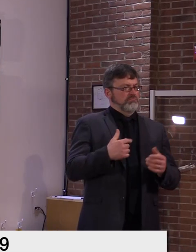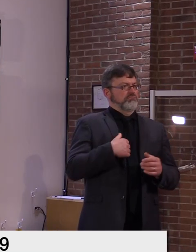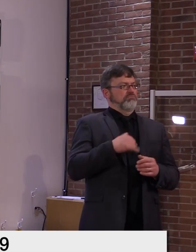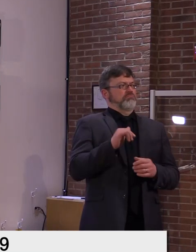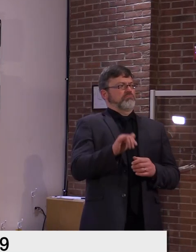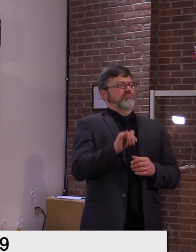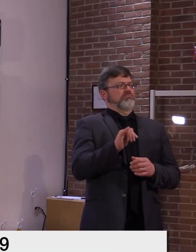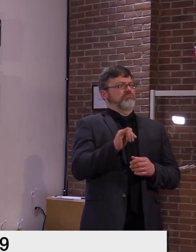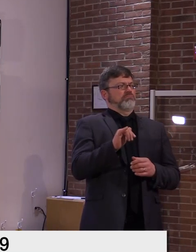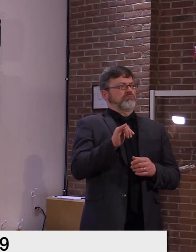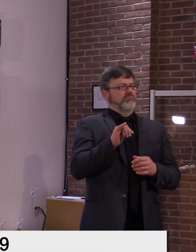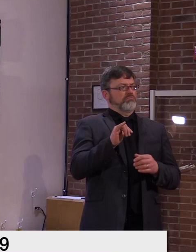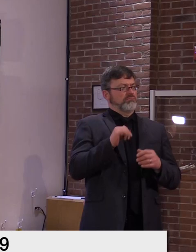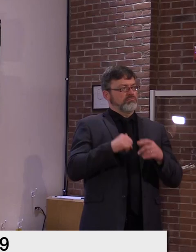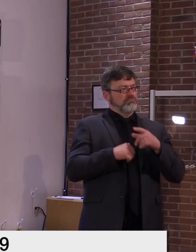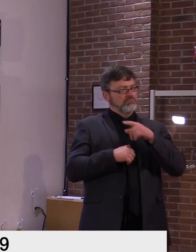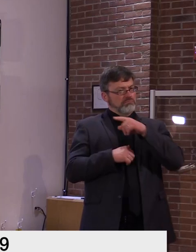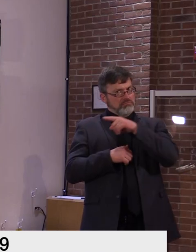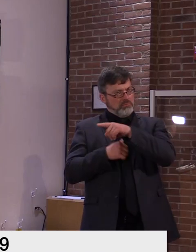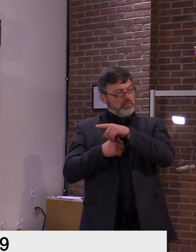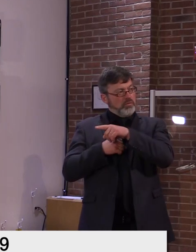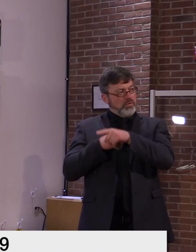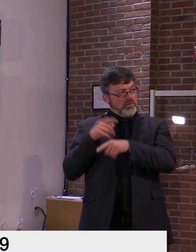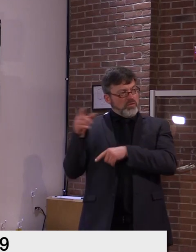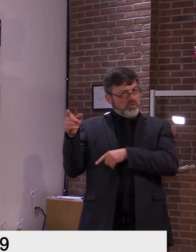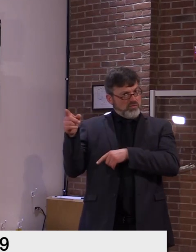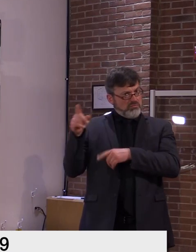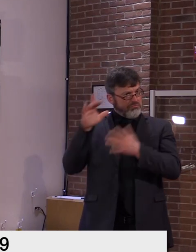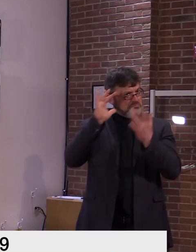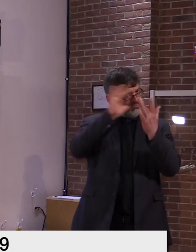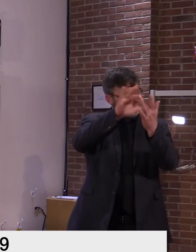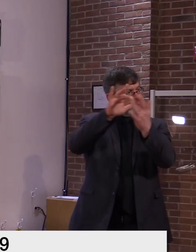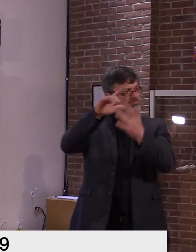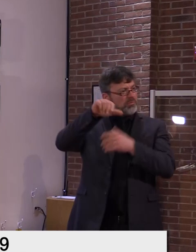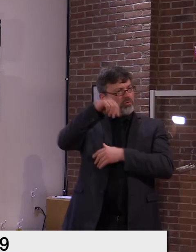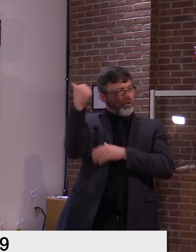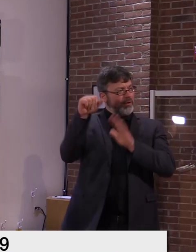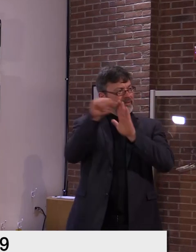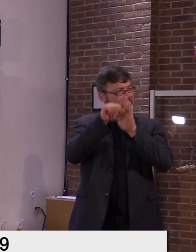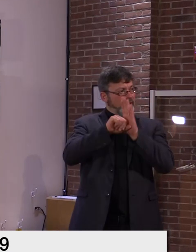to have some of that shipped to your state and other states are being more proactive